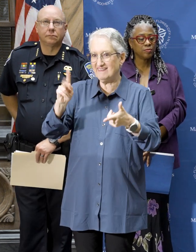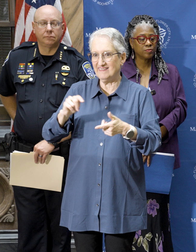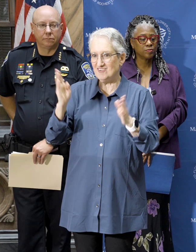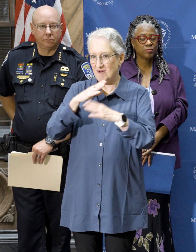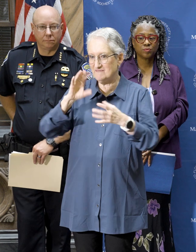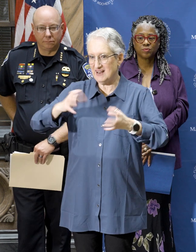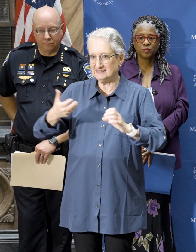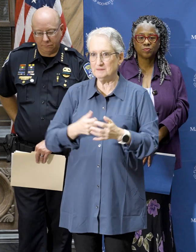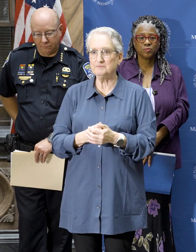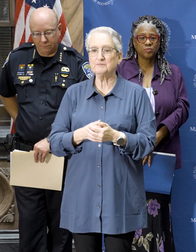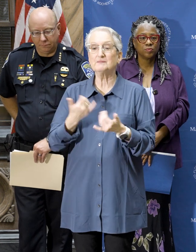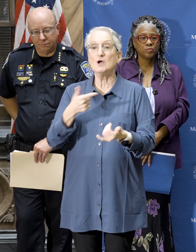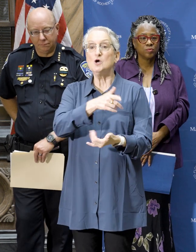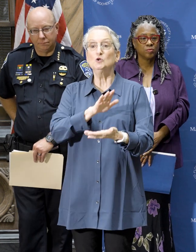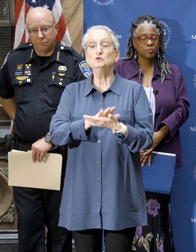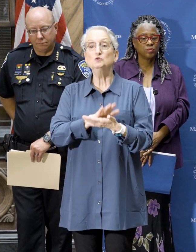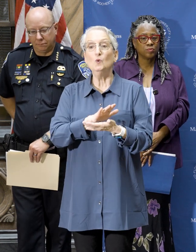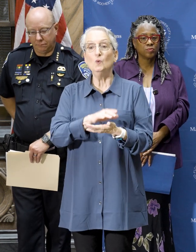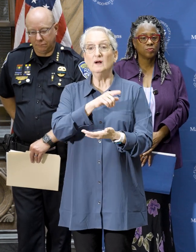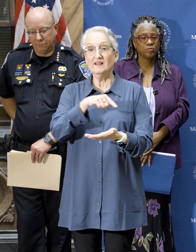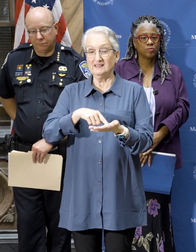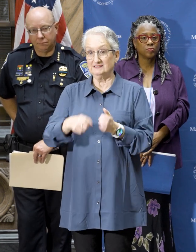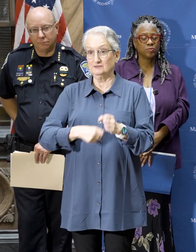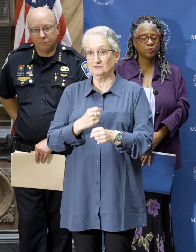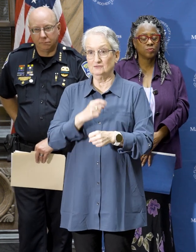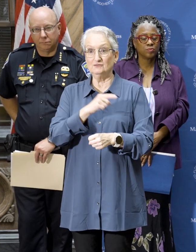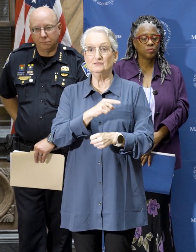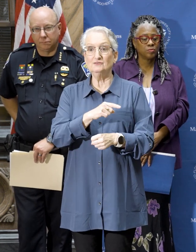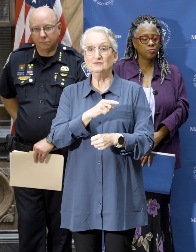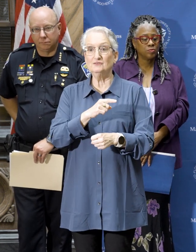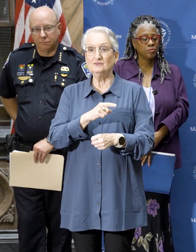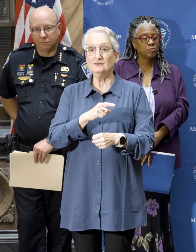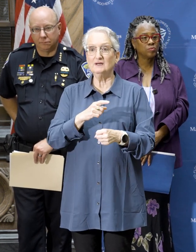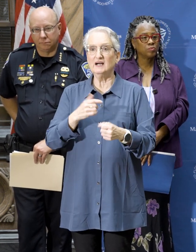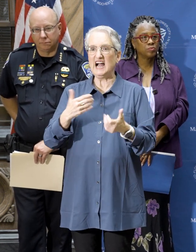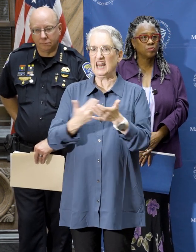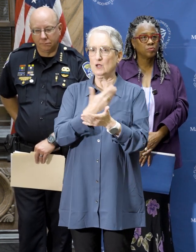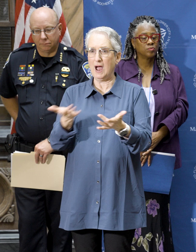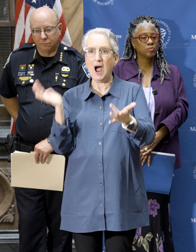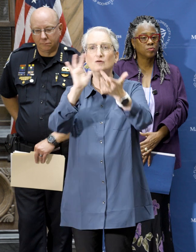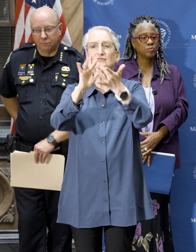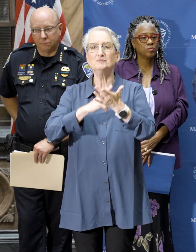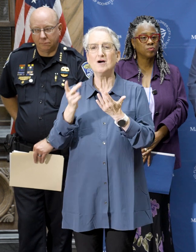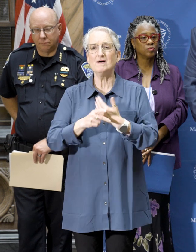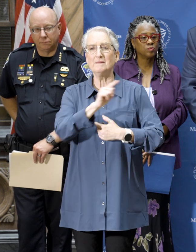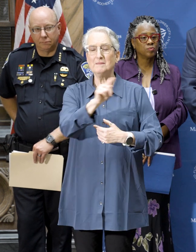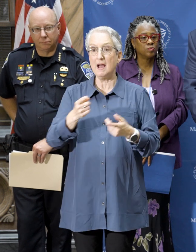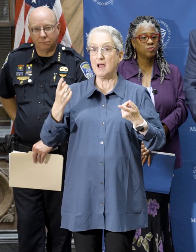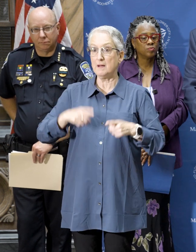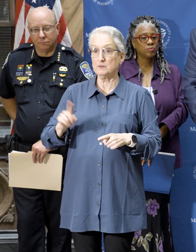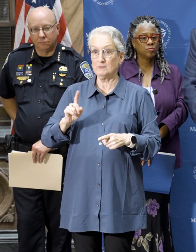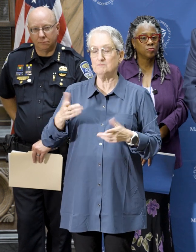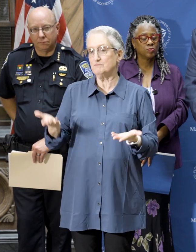year, Pathways to Peace has launched a new proactive case management outreach program that's based inside of our city schools. We now have